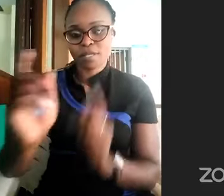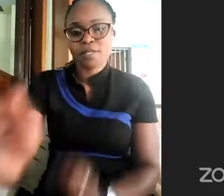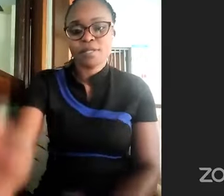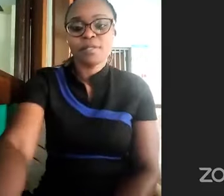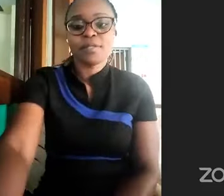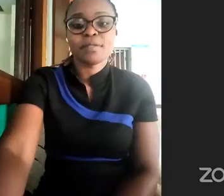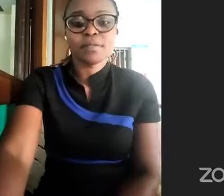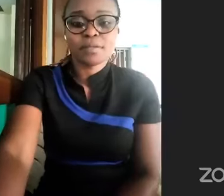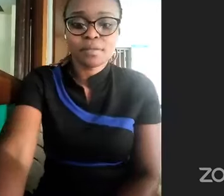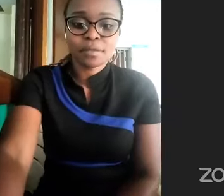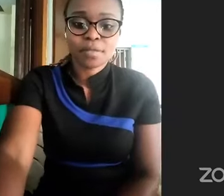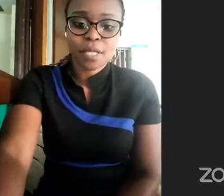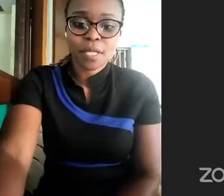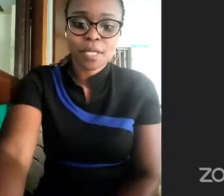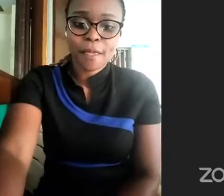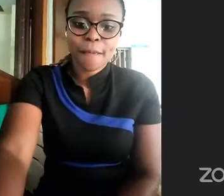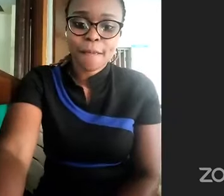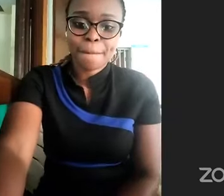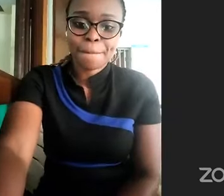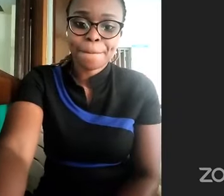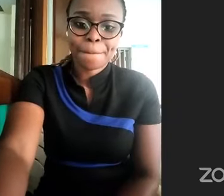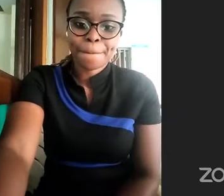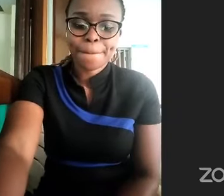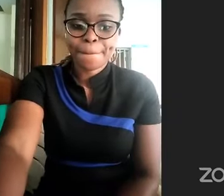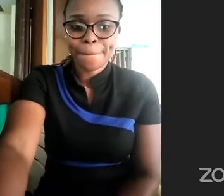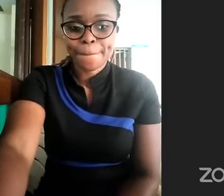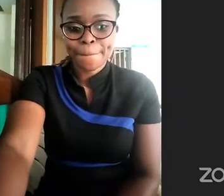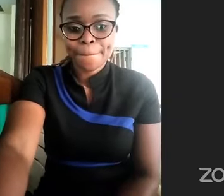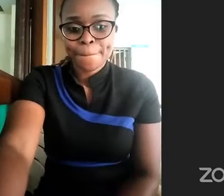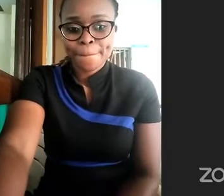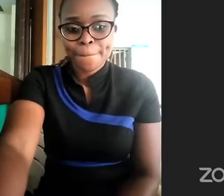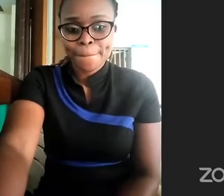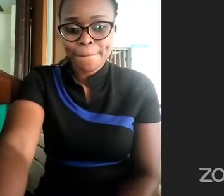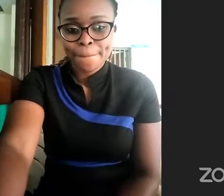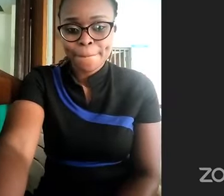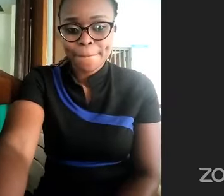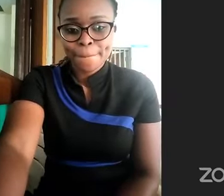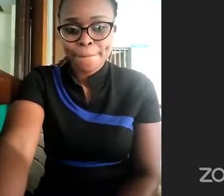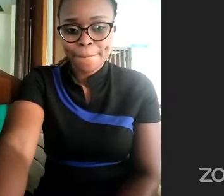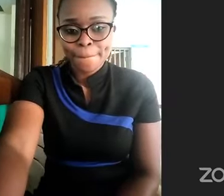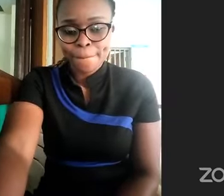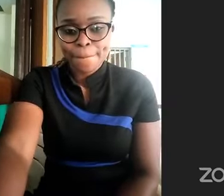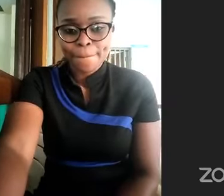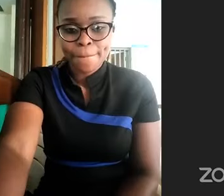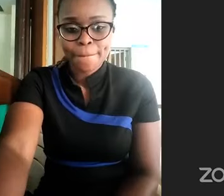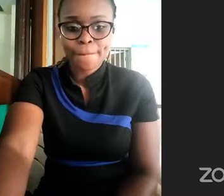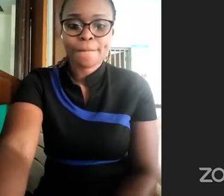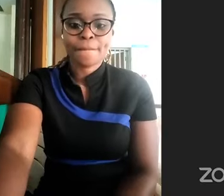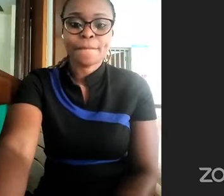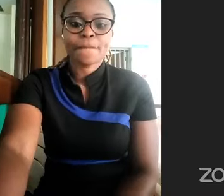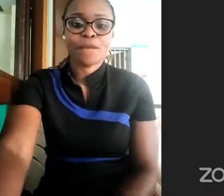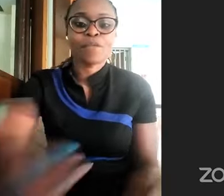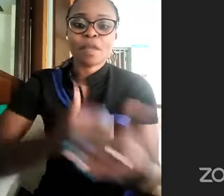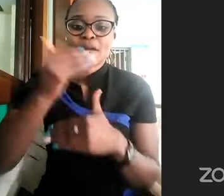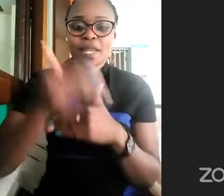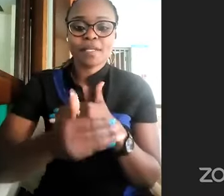time, then I read them out to you, all of you. Then I'm moving to our next presenter. For a long time, we are talking about